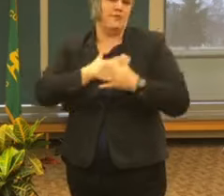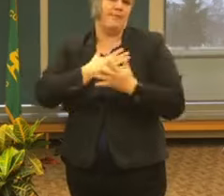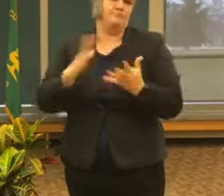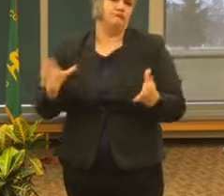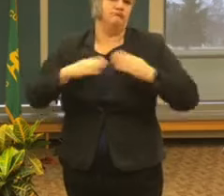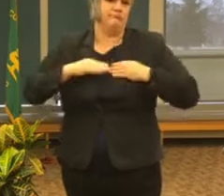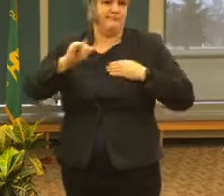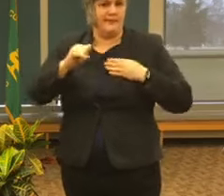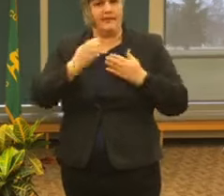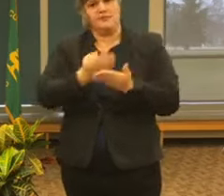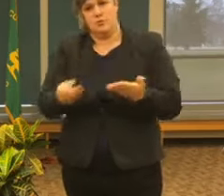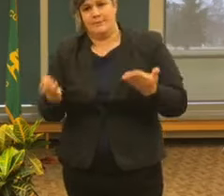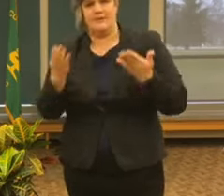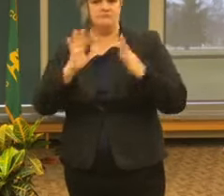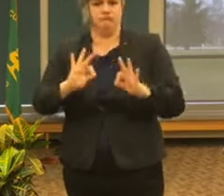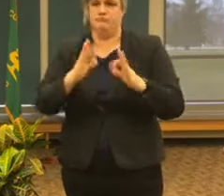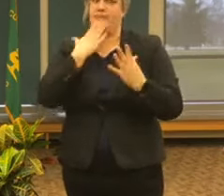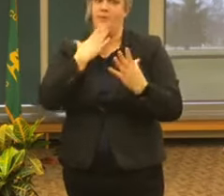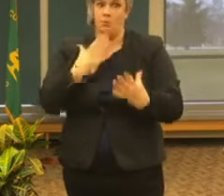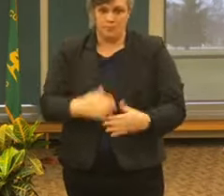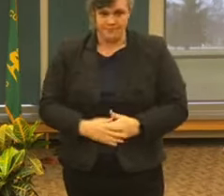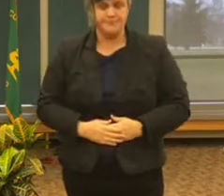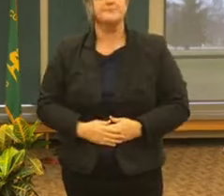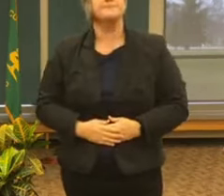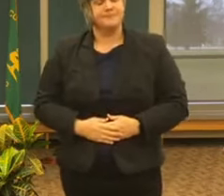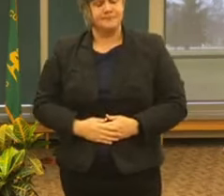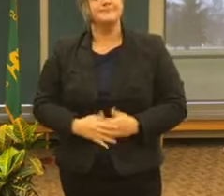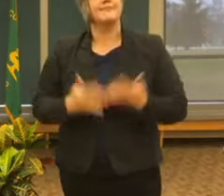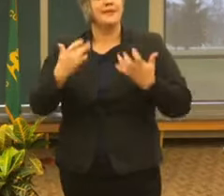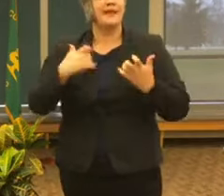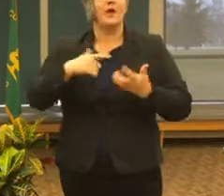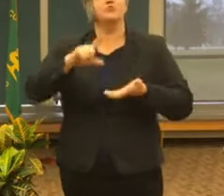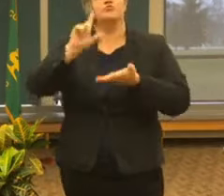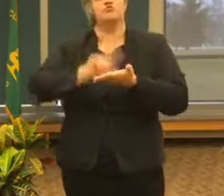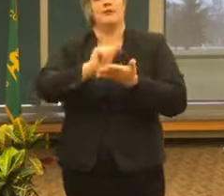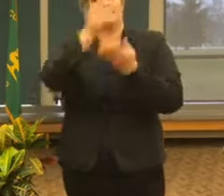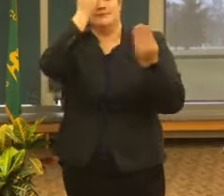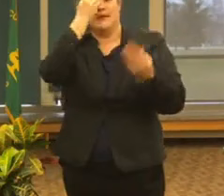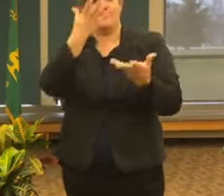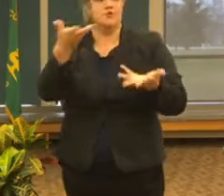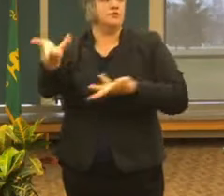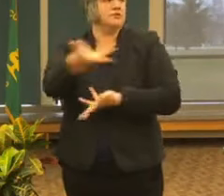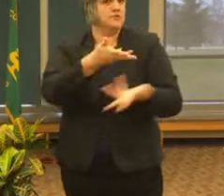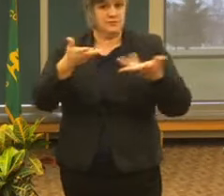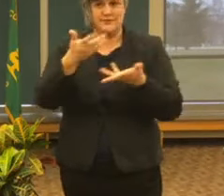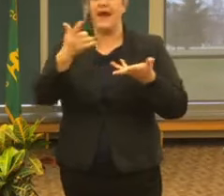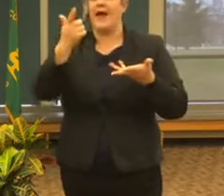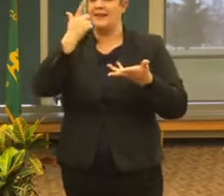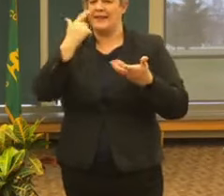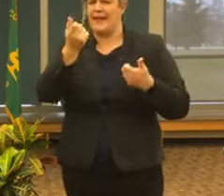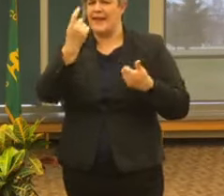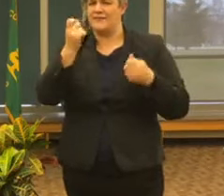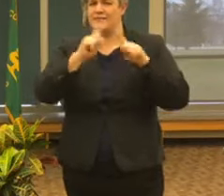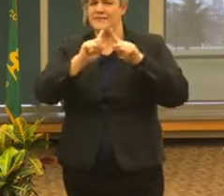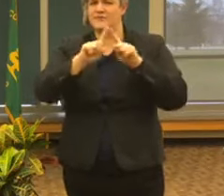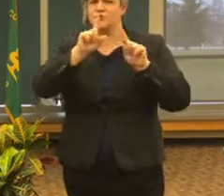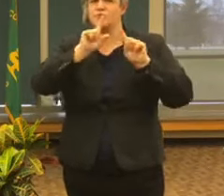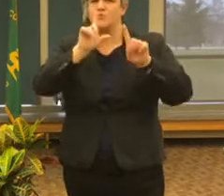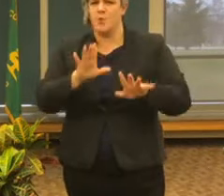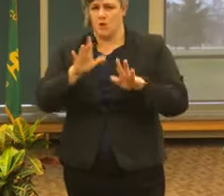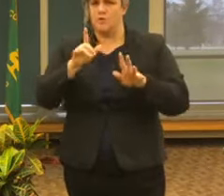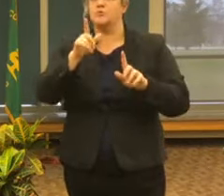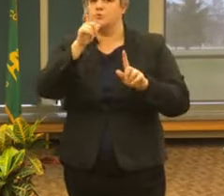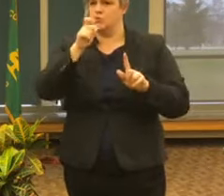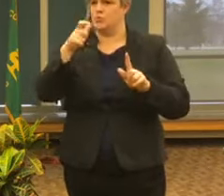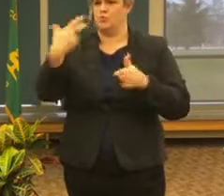supplies and equipment. Thank you. So now, this is a press conference, and I have, I believe, 11 reporters who are with